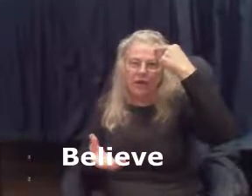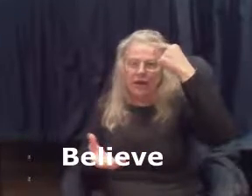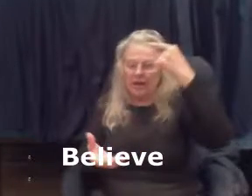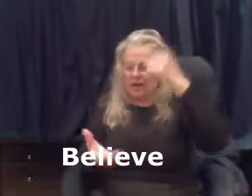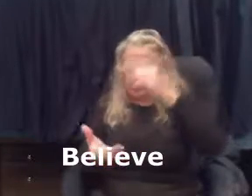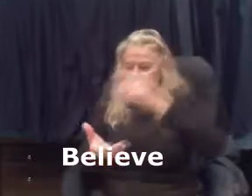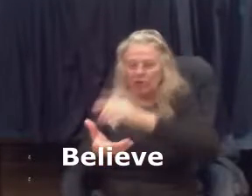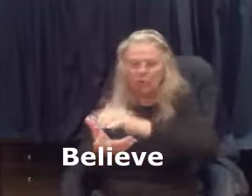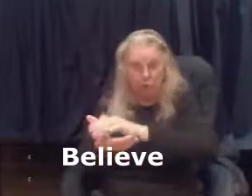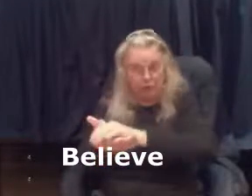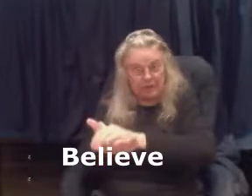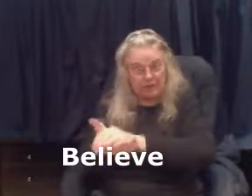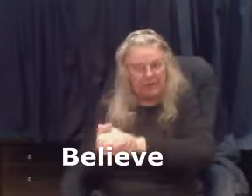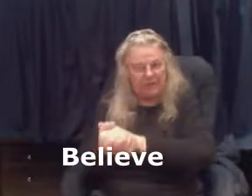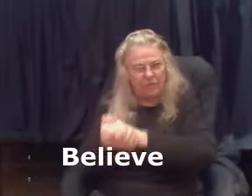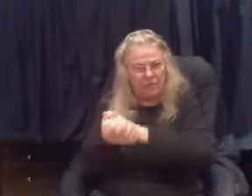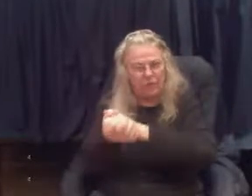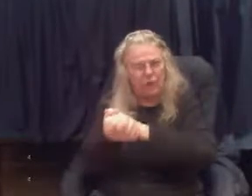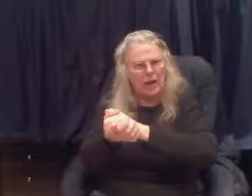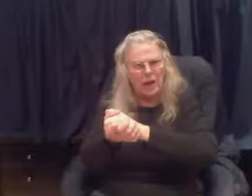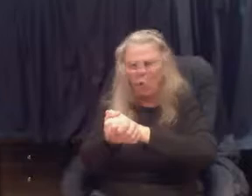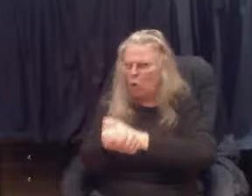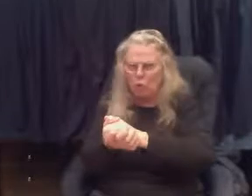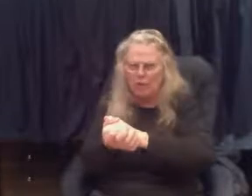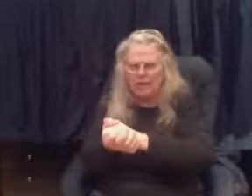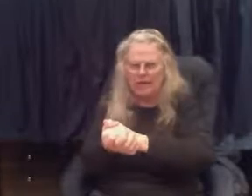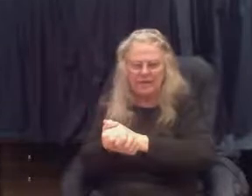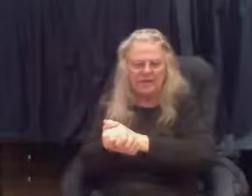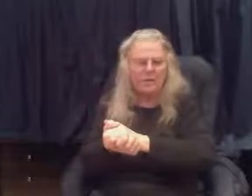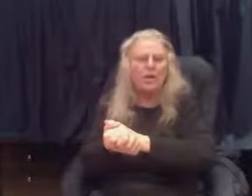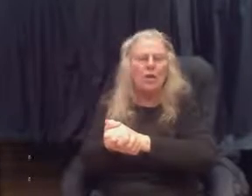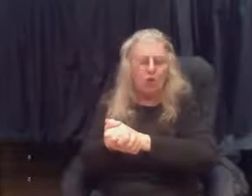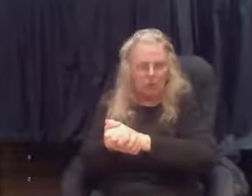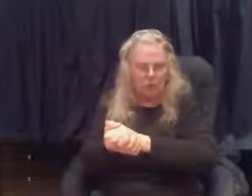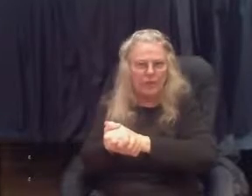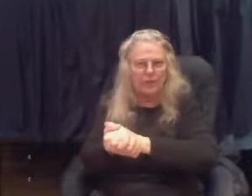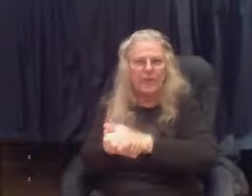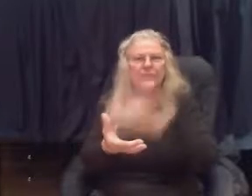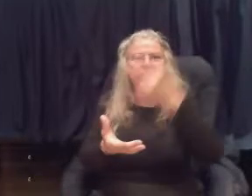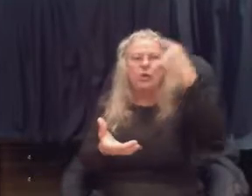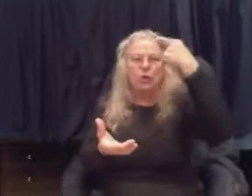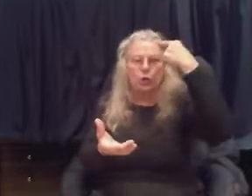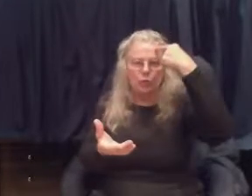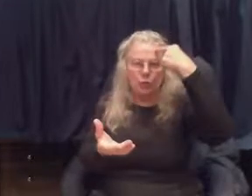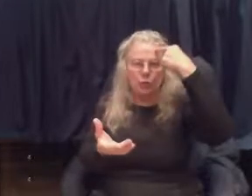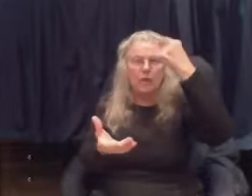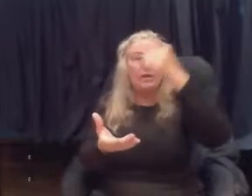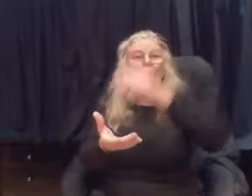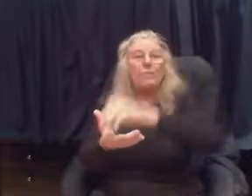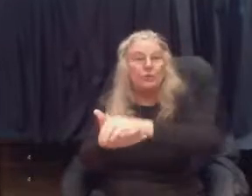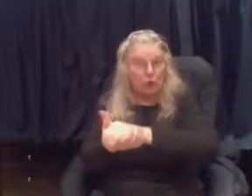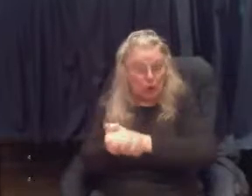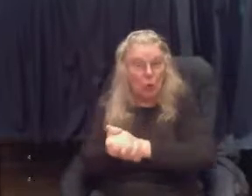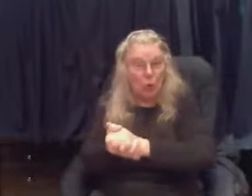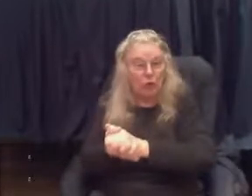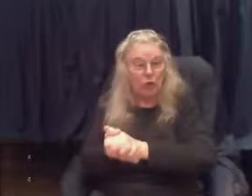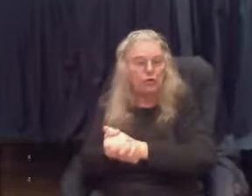head and you put it down in front of you and hold tight to it. Your beliefs, you know it, but you're going to hold on to